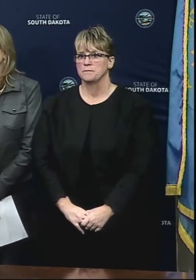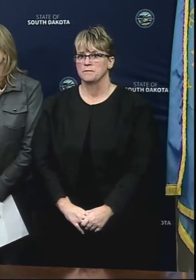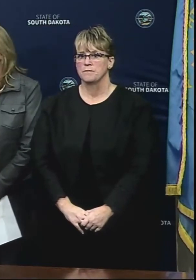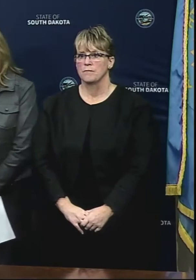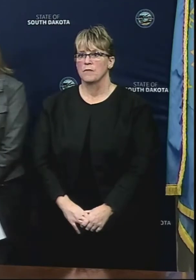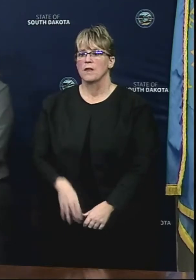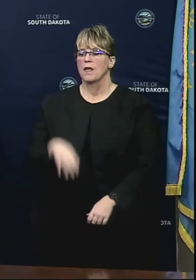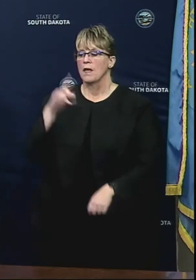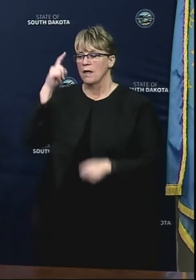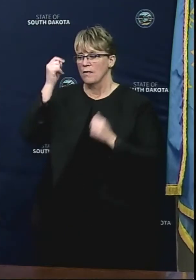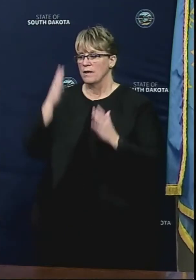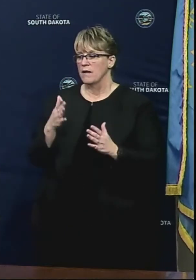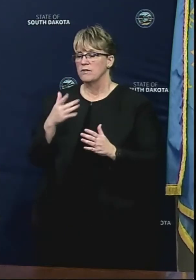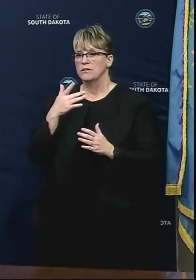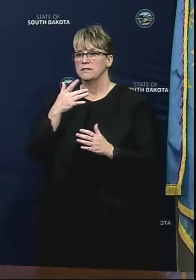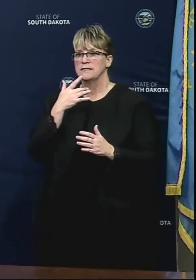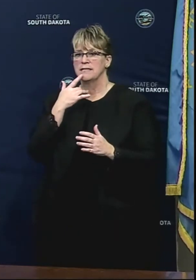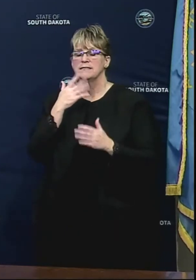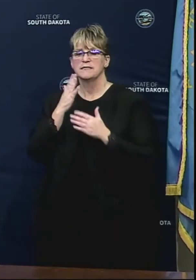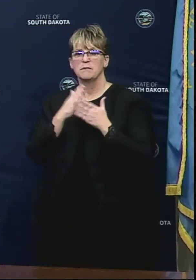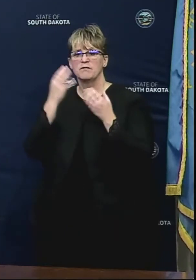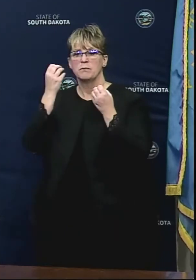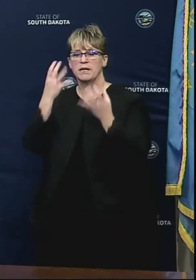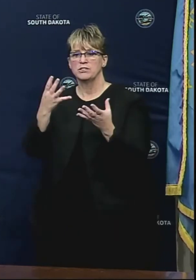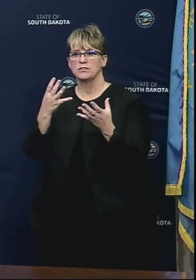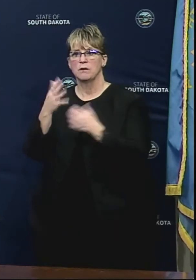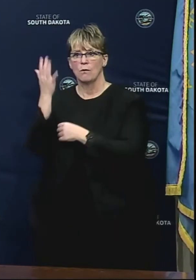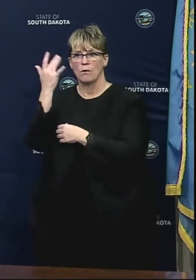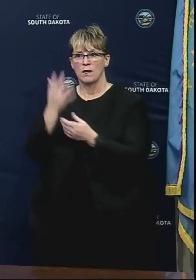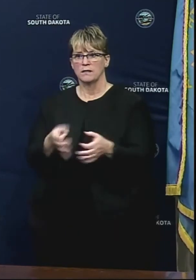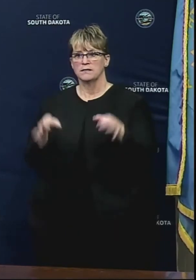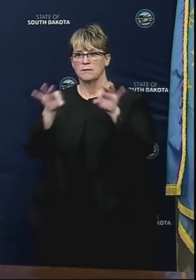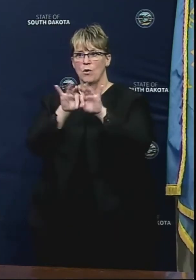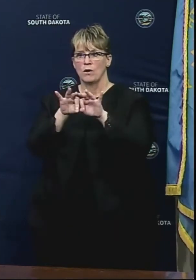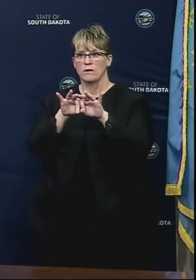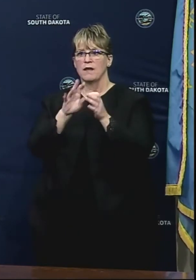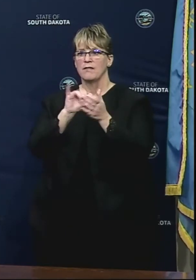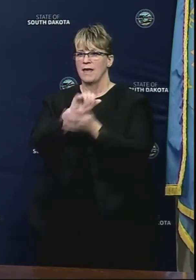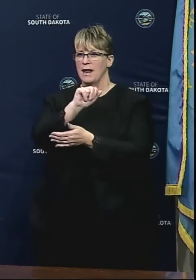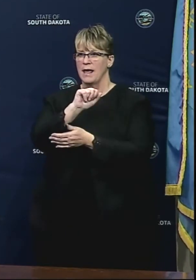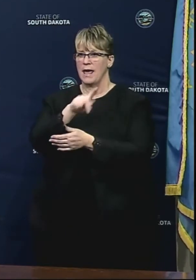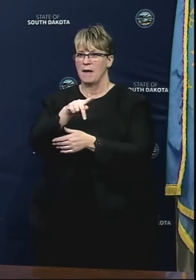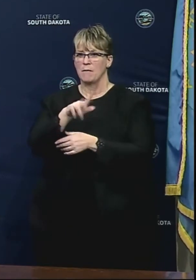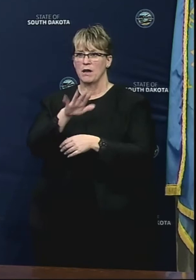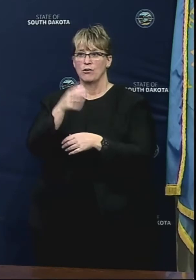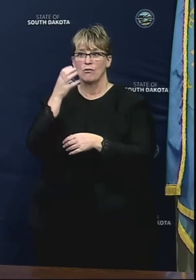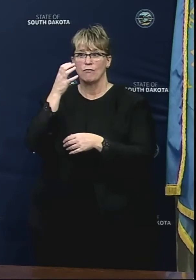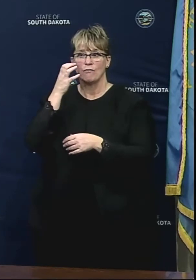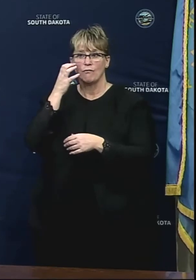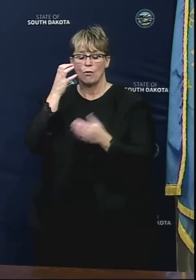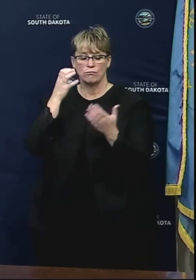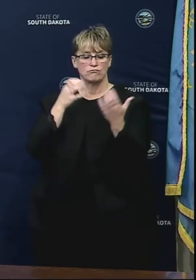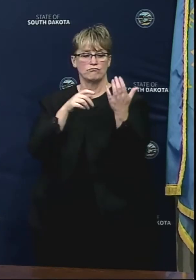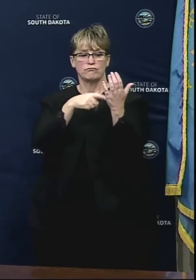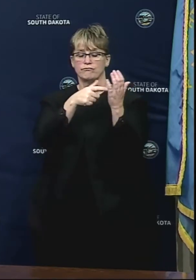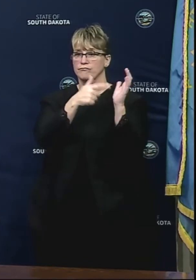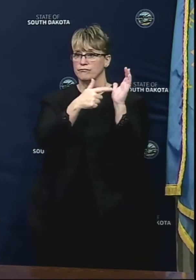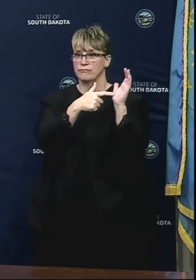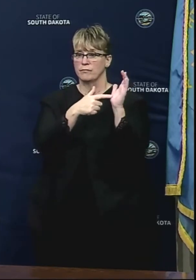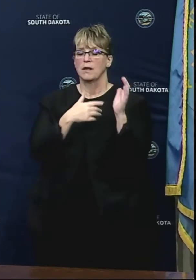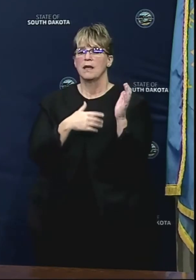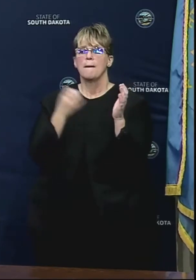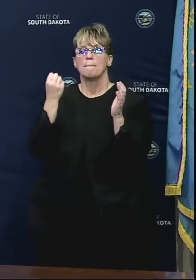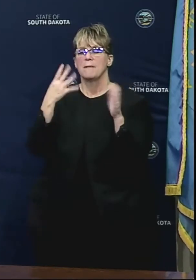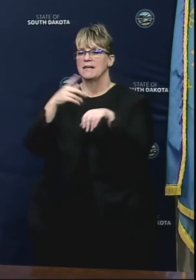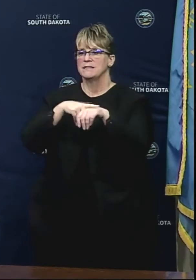And I want to give you some information on why it's important to download that app. And please push it out to all your family and friends too. It's because